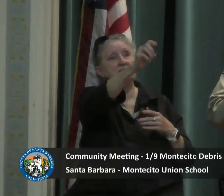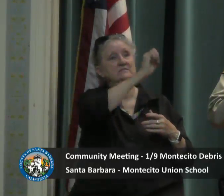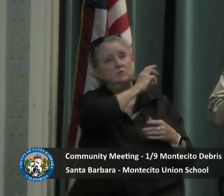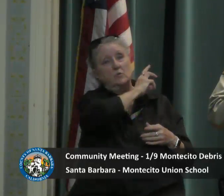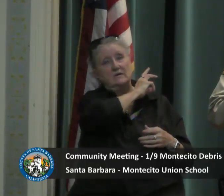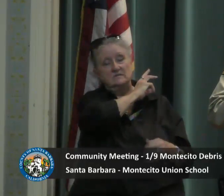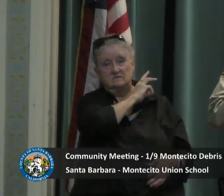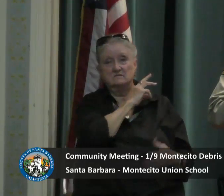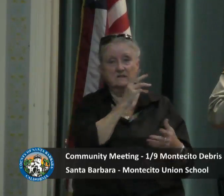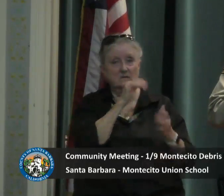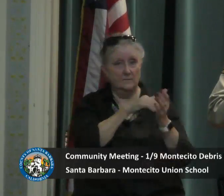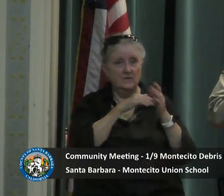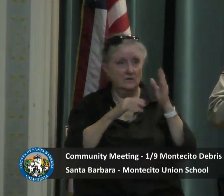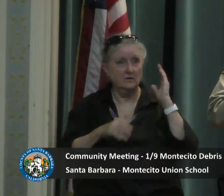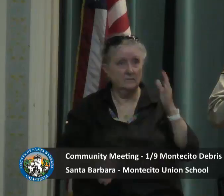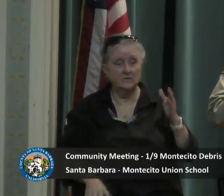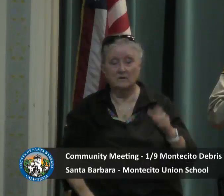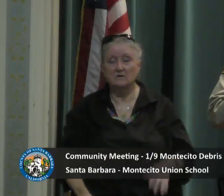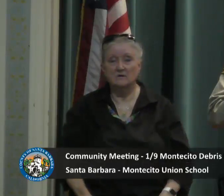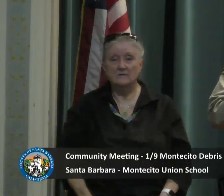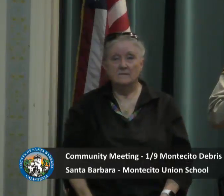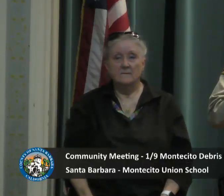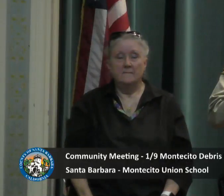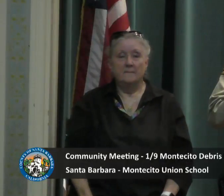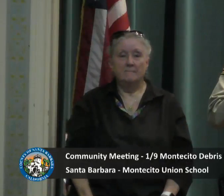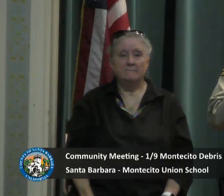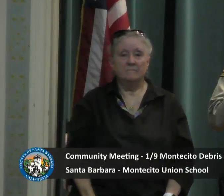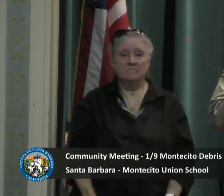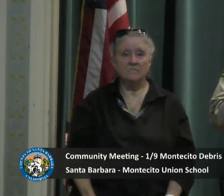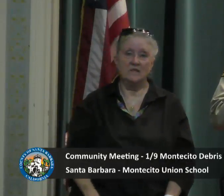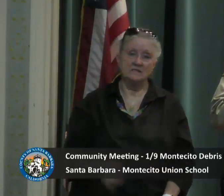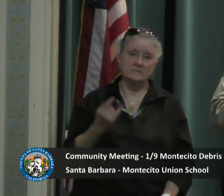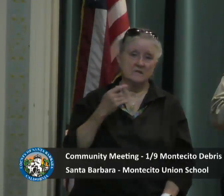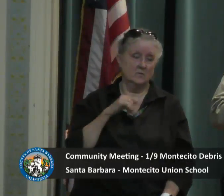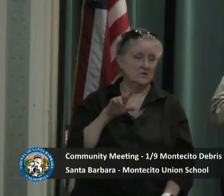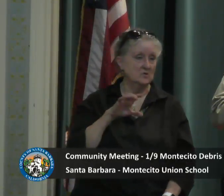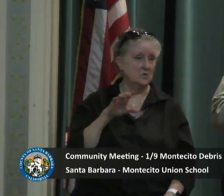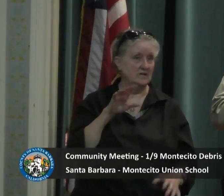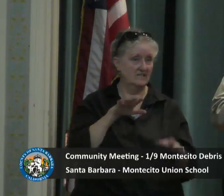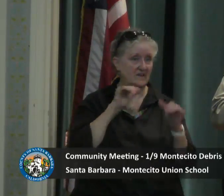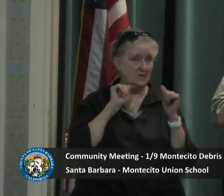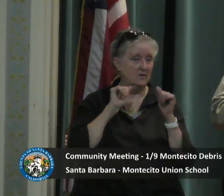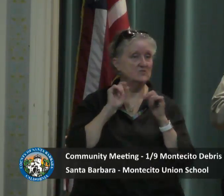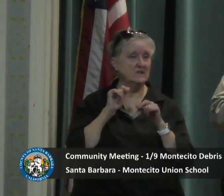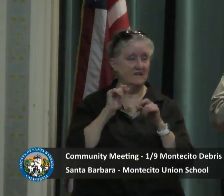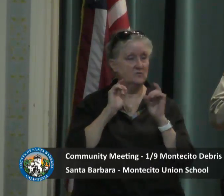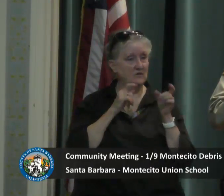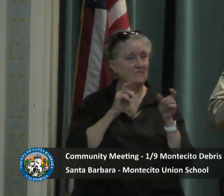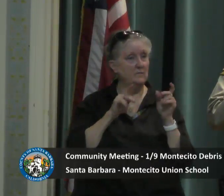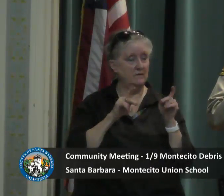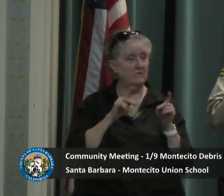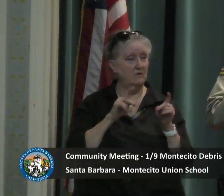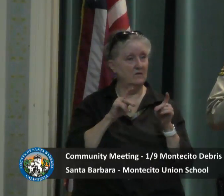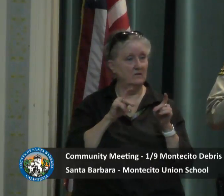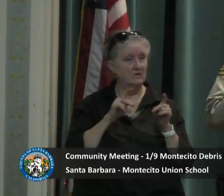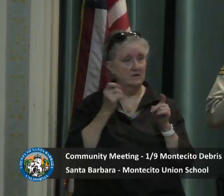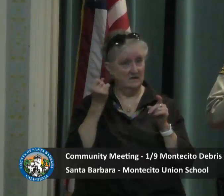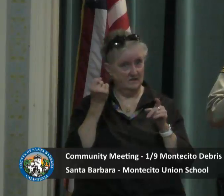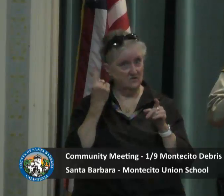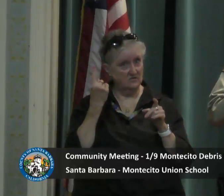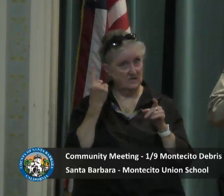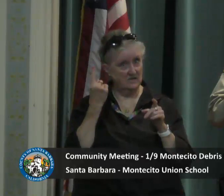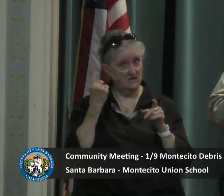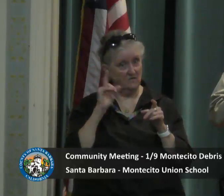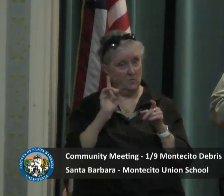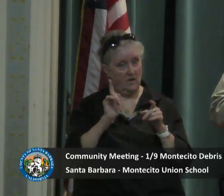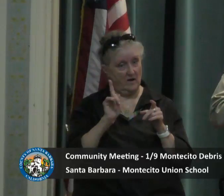the middle part of the community. And it is something, if we do an evacuation, we have to give people an understanding of what